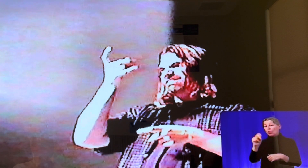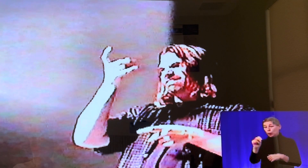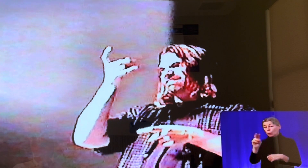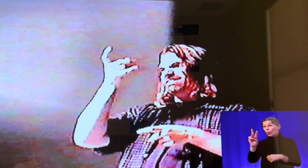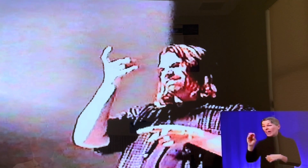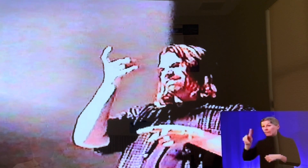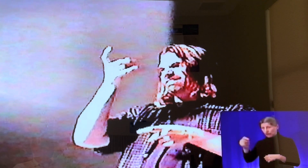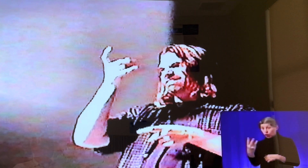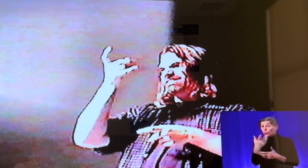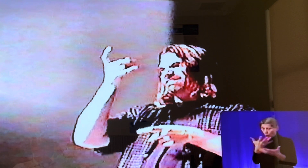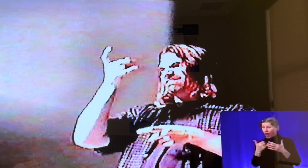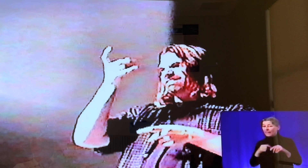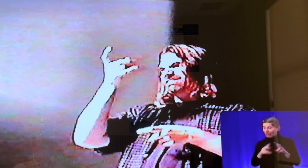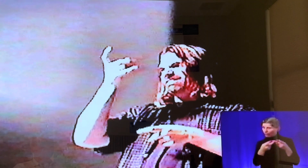go.